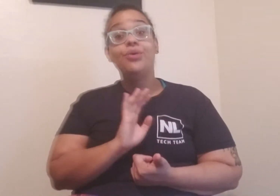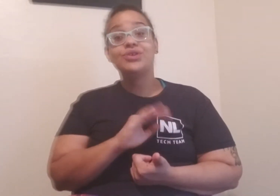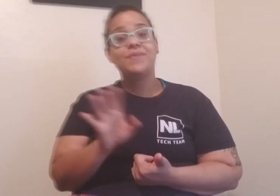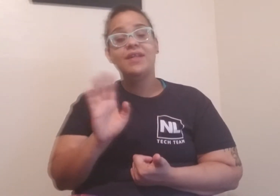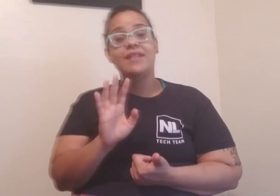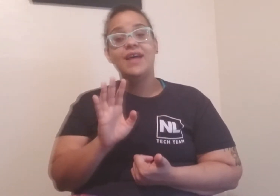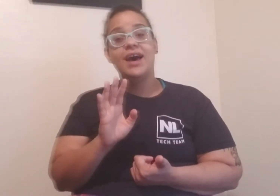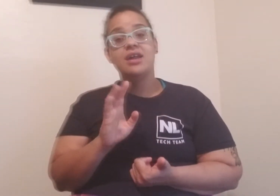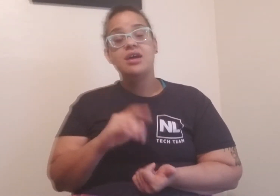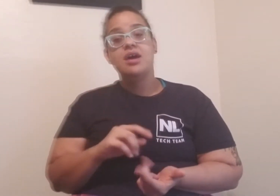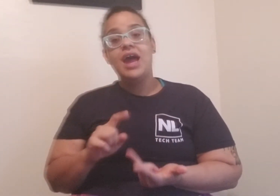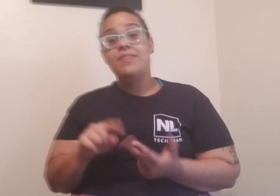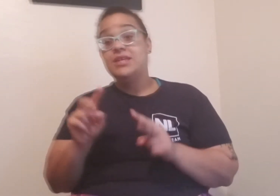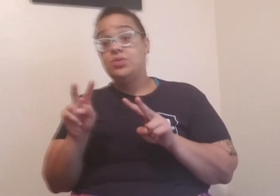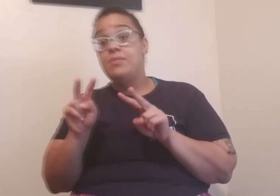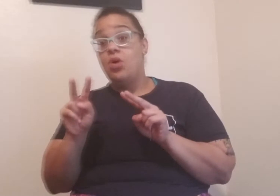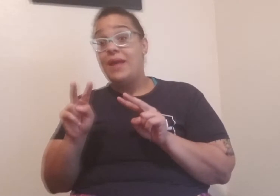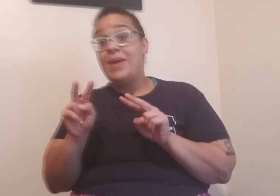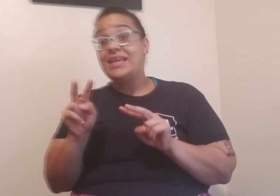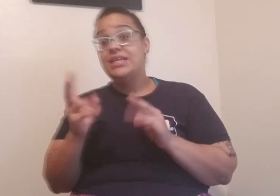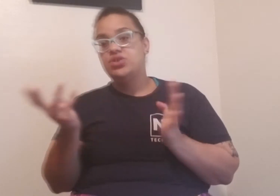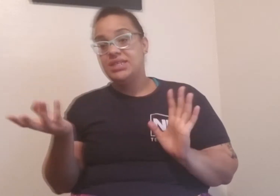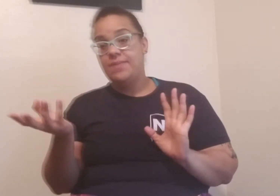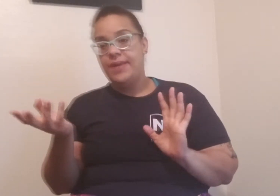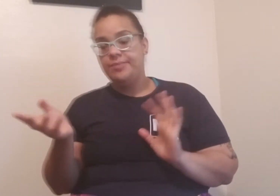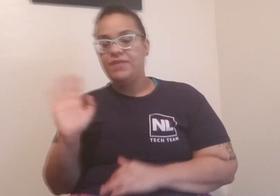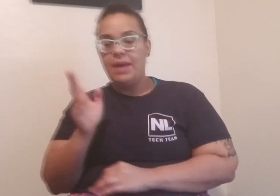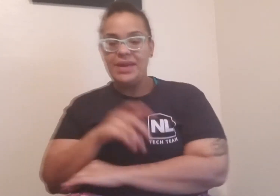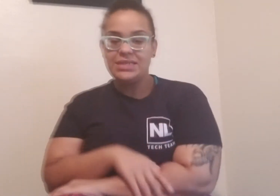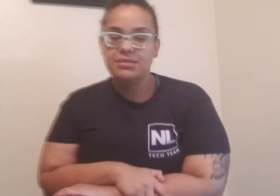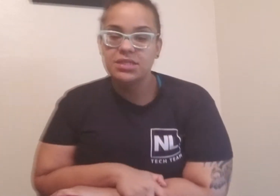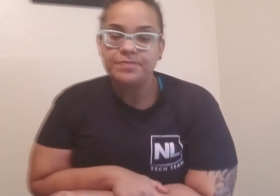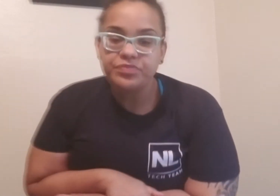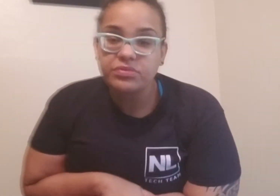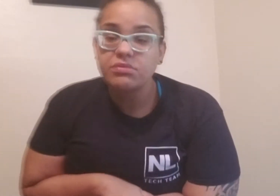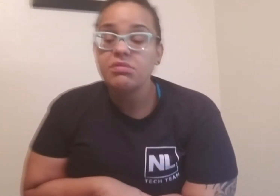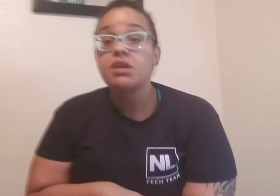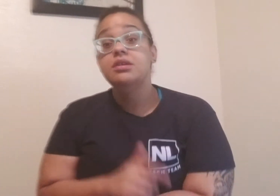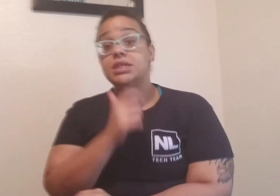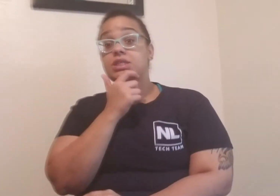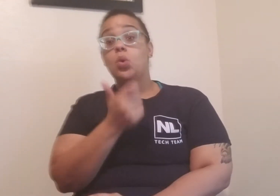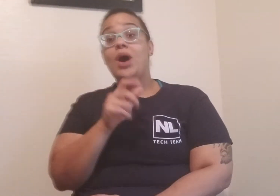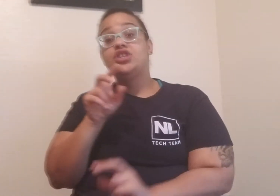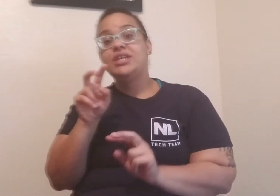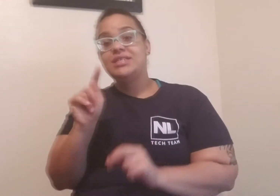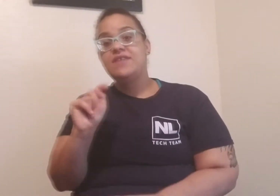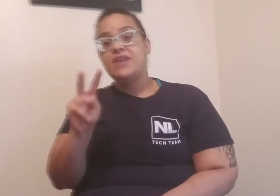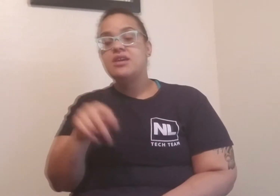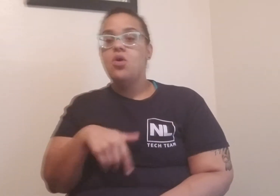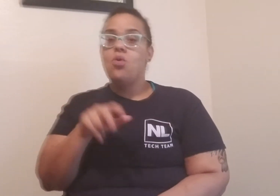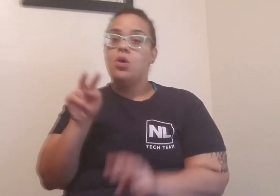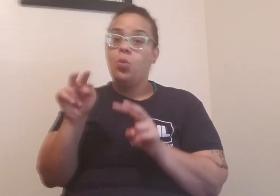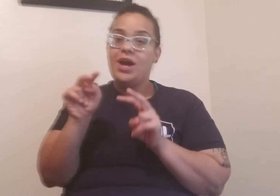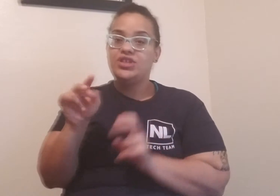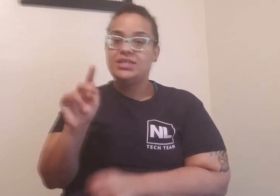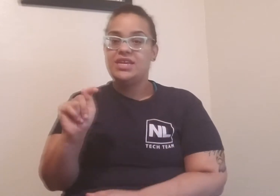something like that. And this would be more like paying attention to something, if that makes sense. So watching TV or watching TV,